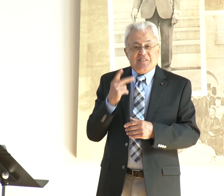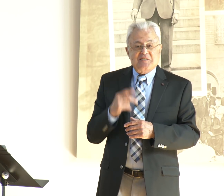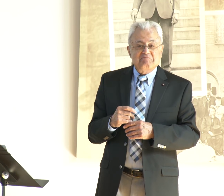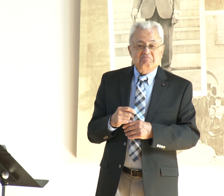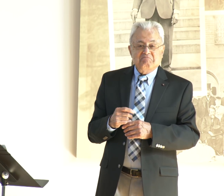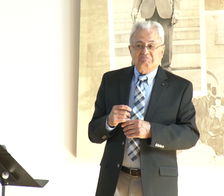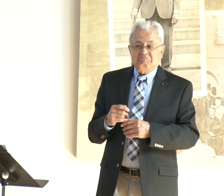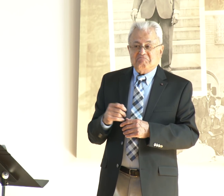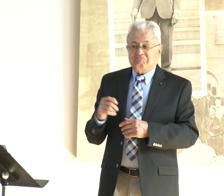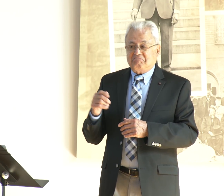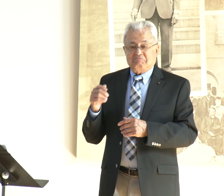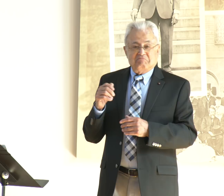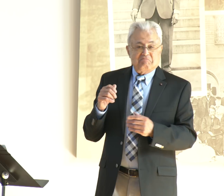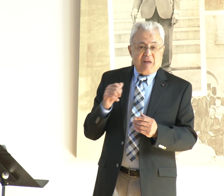I got to know his parents.